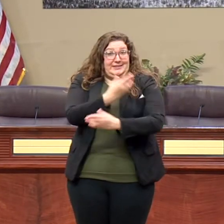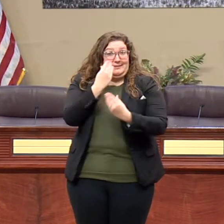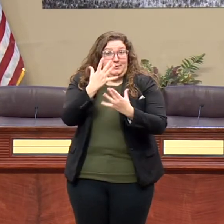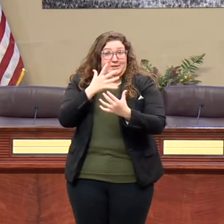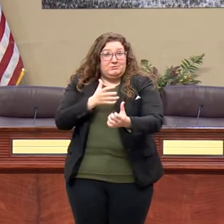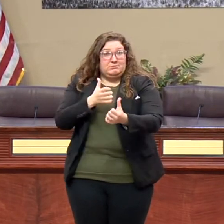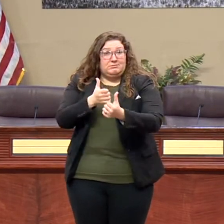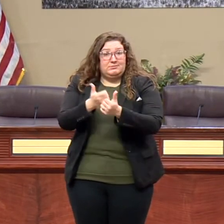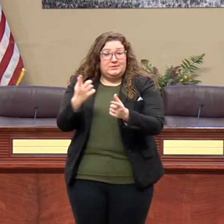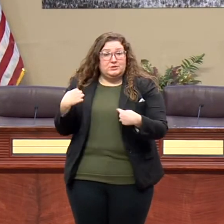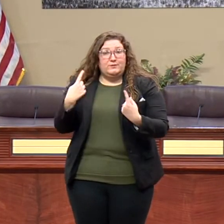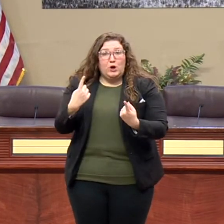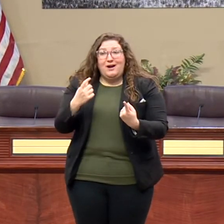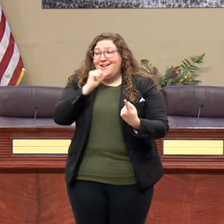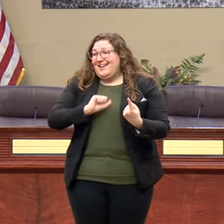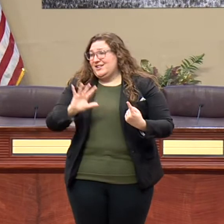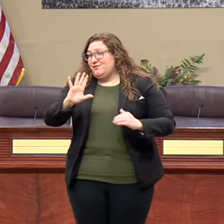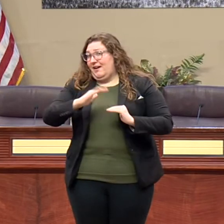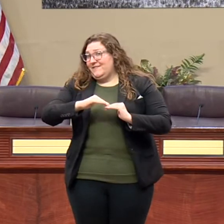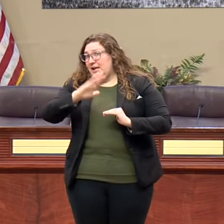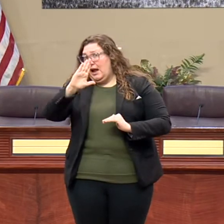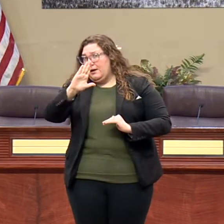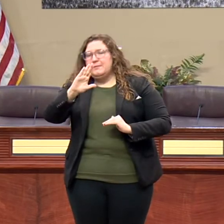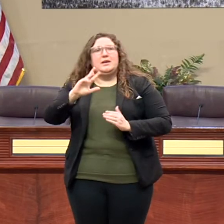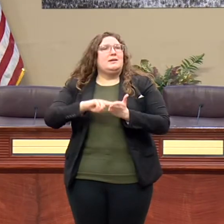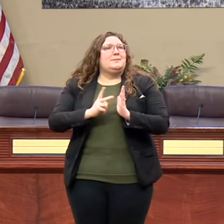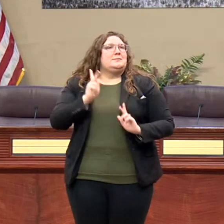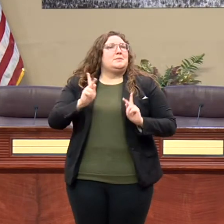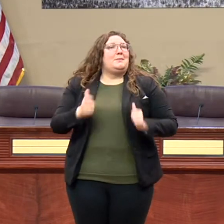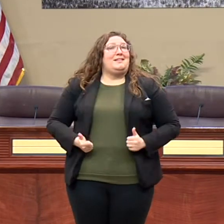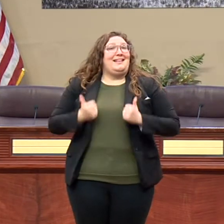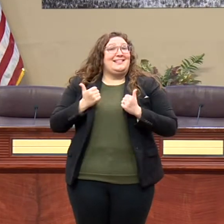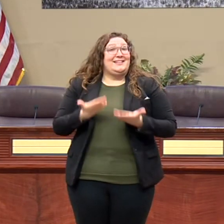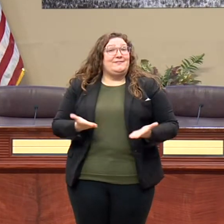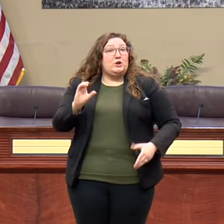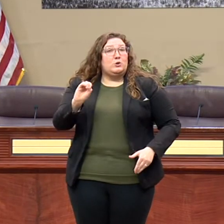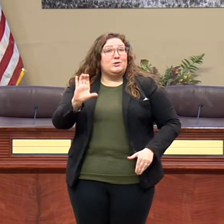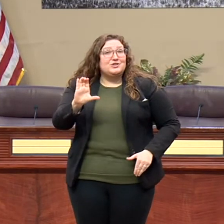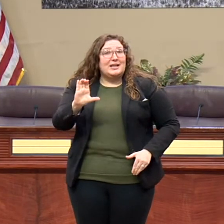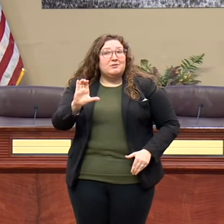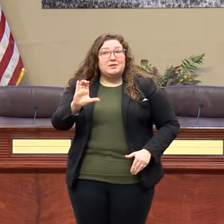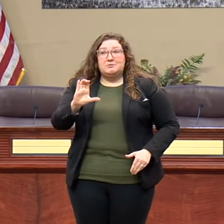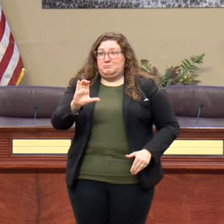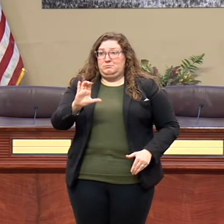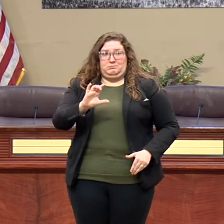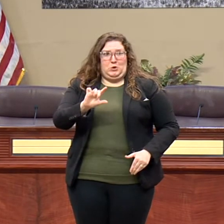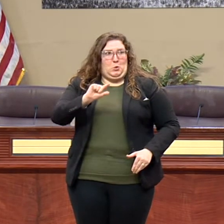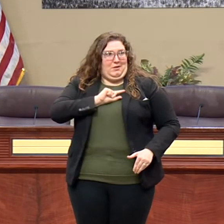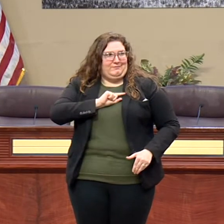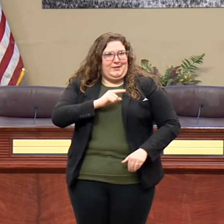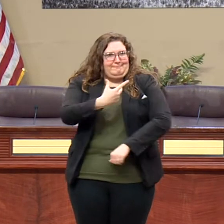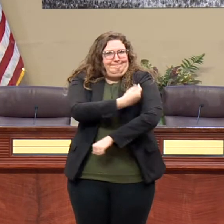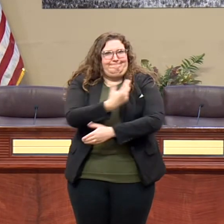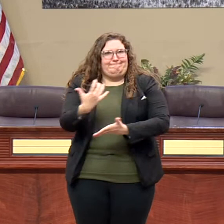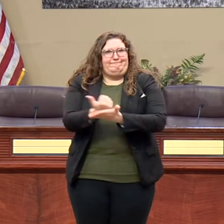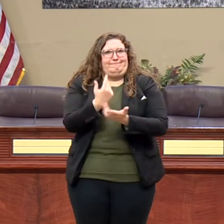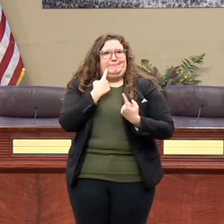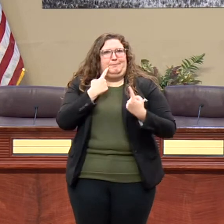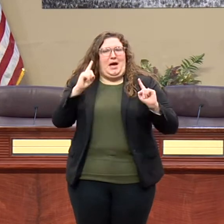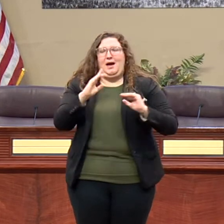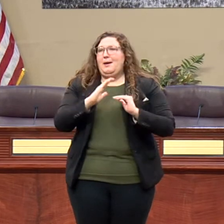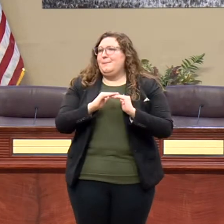for those who are 5 years of age and up, so Orange County residents who are eligible to receive any vaccine, those with at least one dose of vaccine